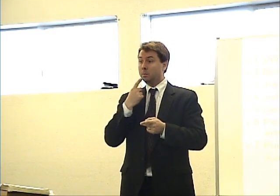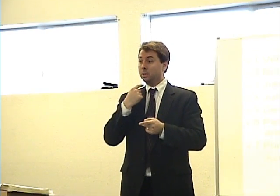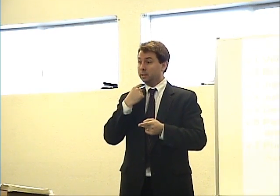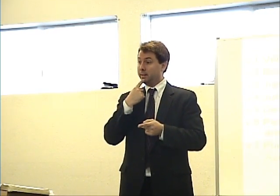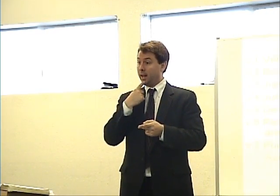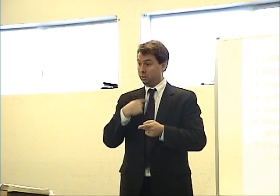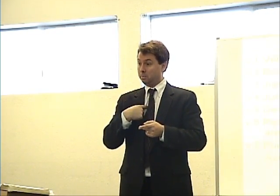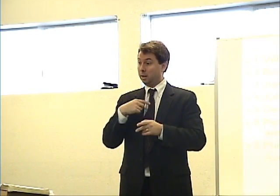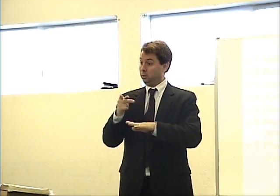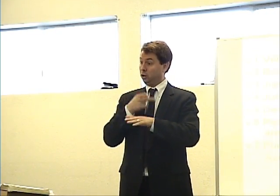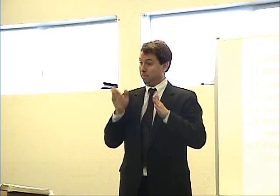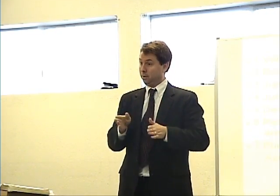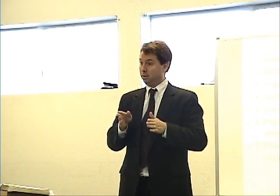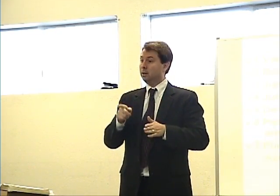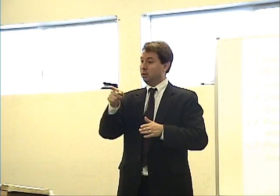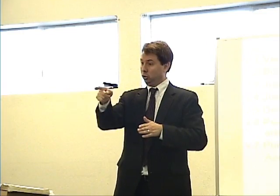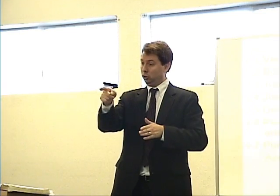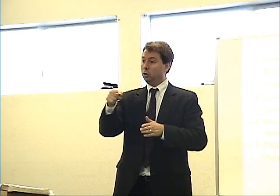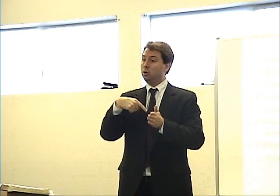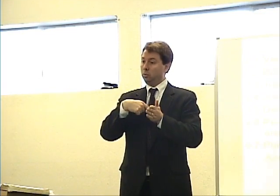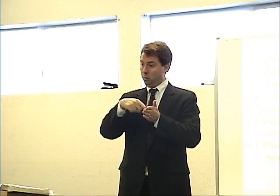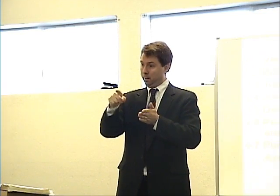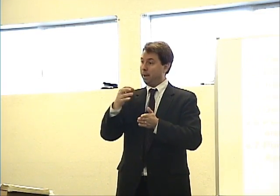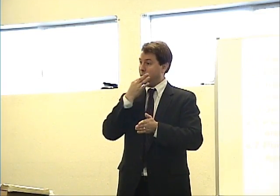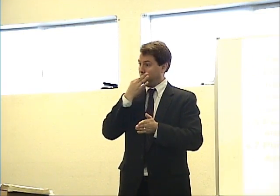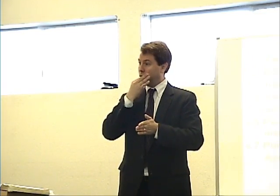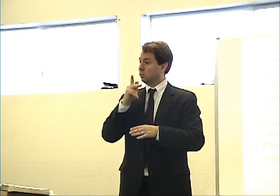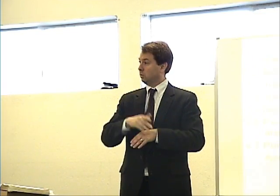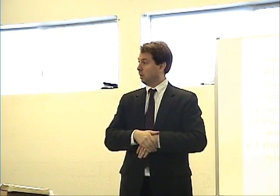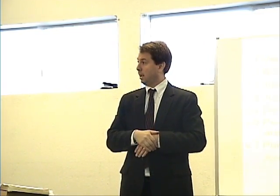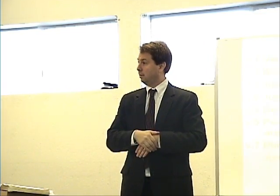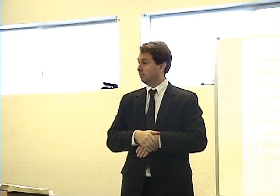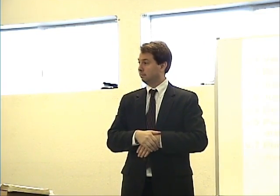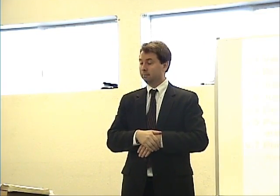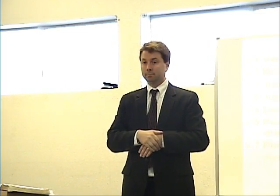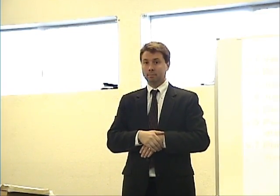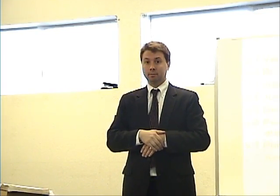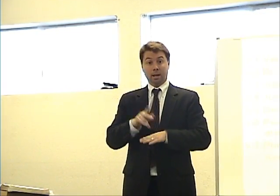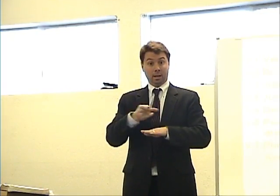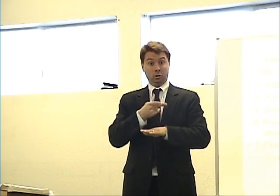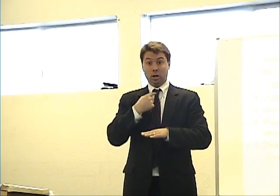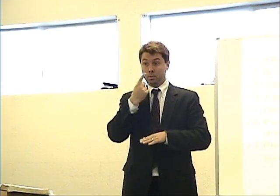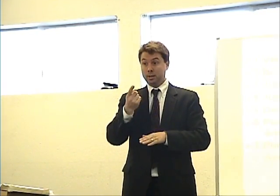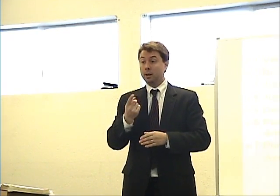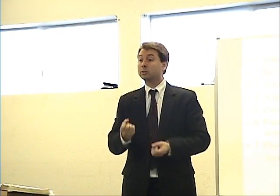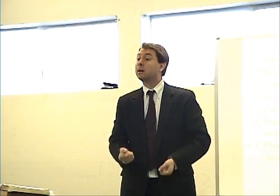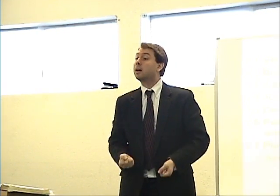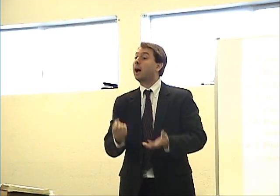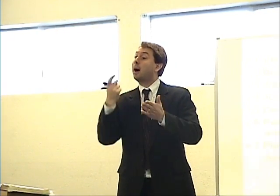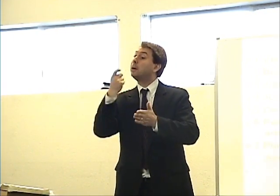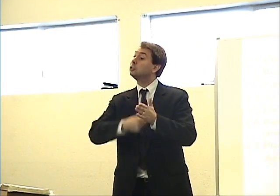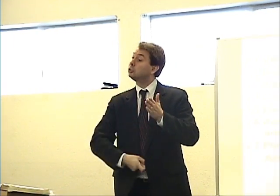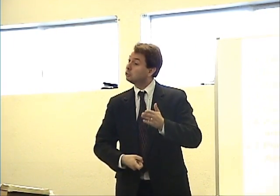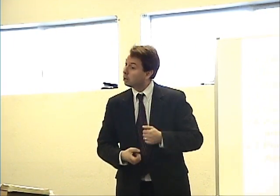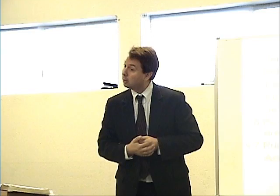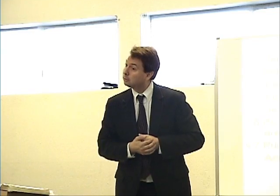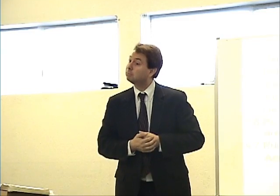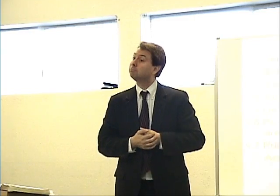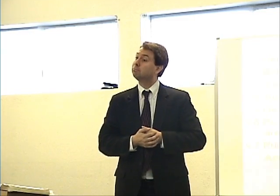someone tells me, the shepherd, you will be paid soon, okay? And the shepherd tells, how much do you charge?